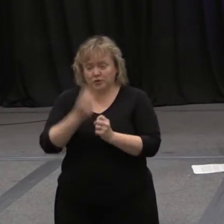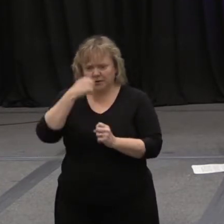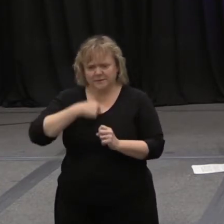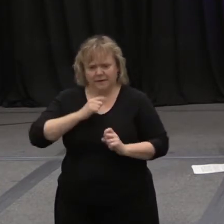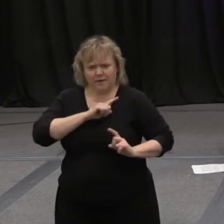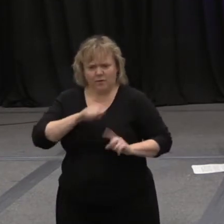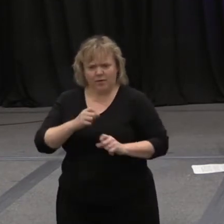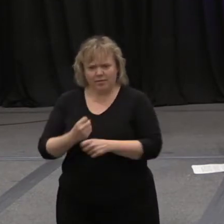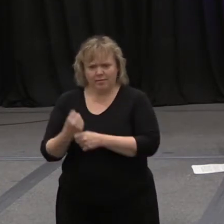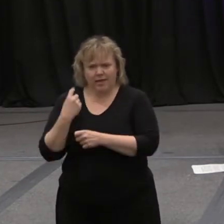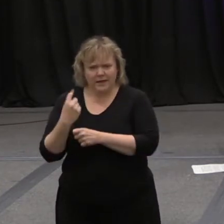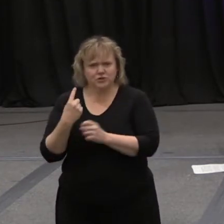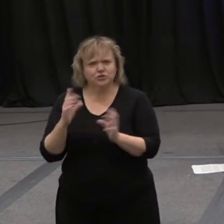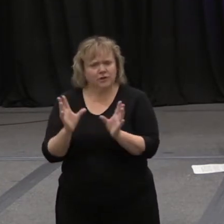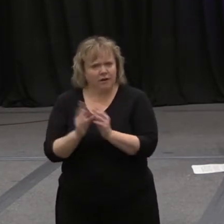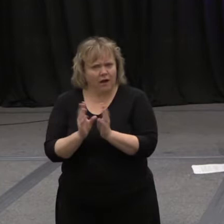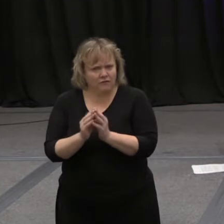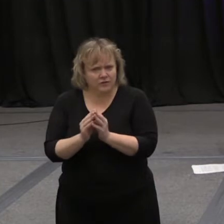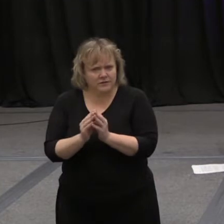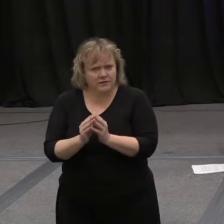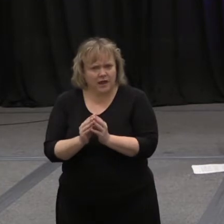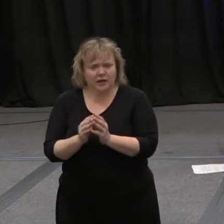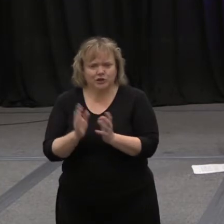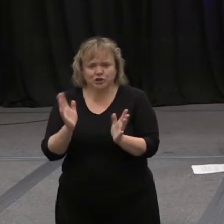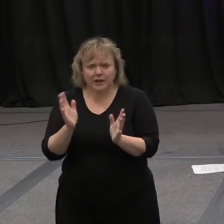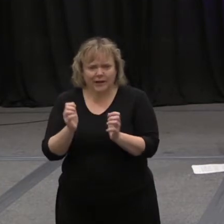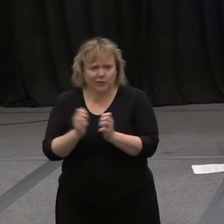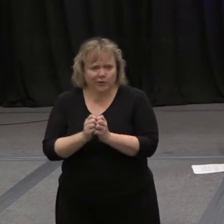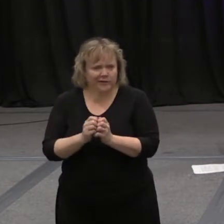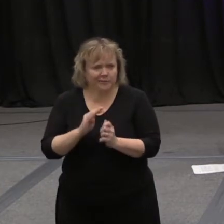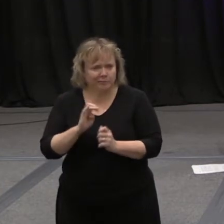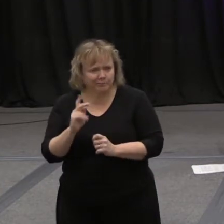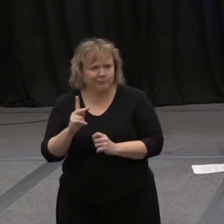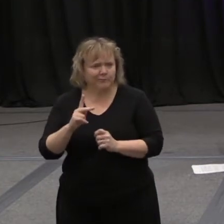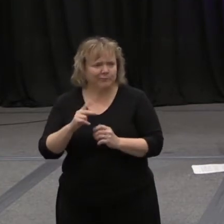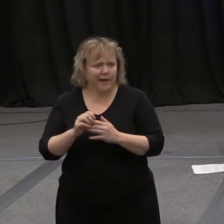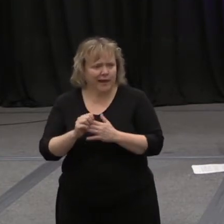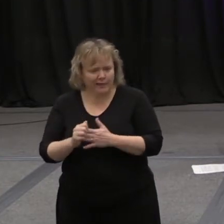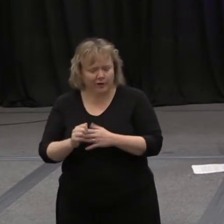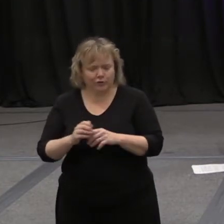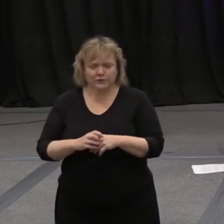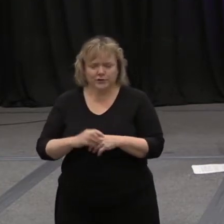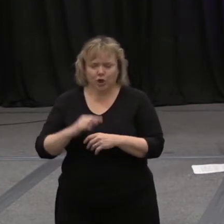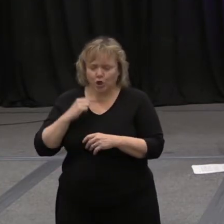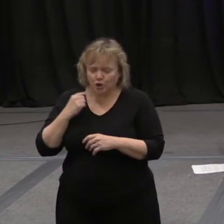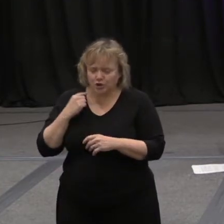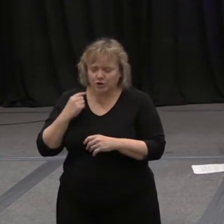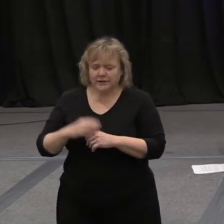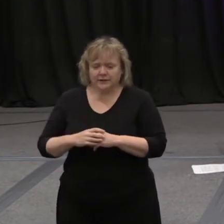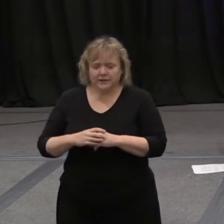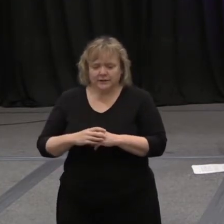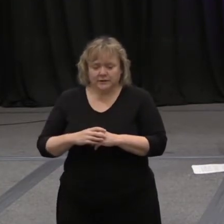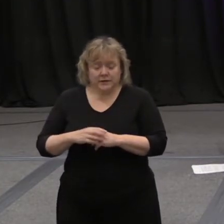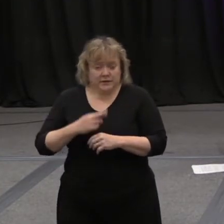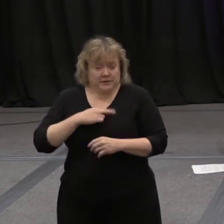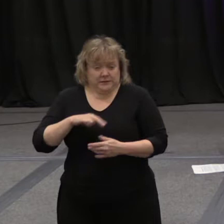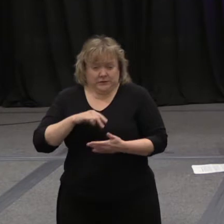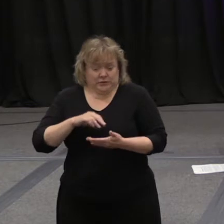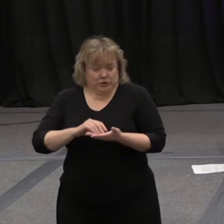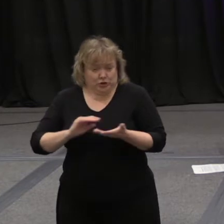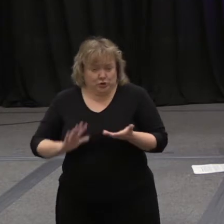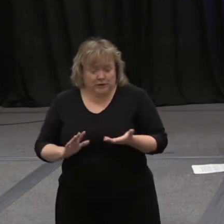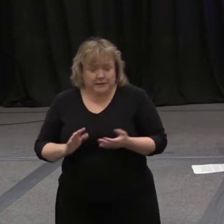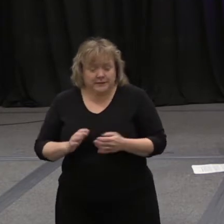to faith leaders, talking to clergy, talking to other seminary students. I was a seminary student at the time, and I